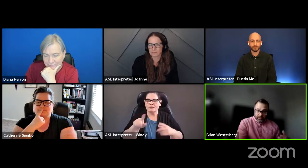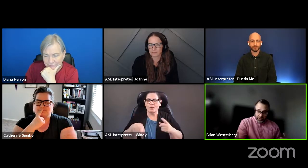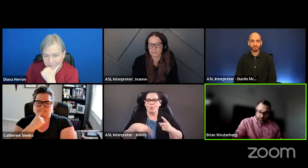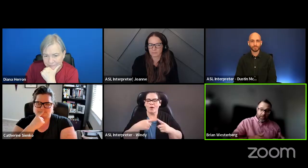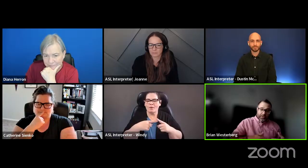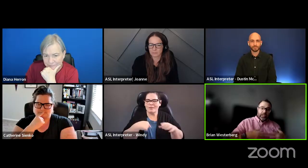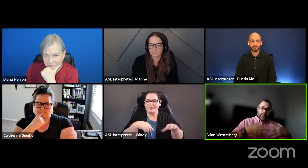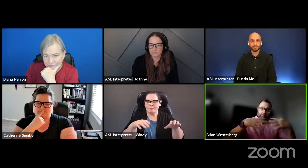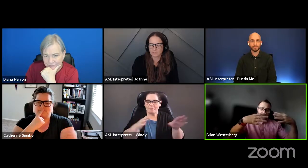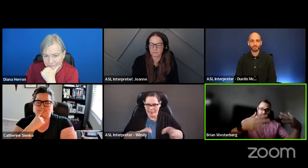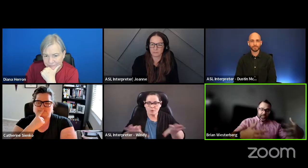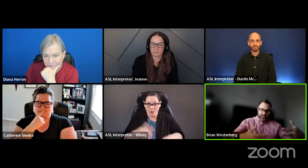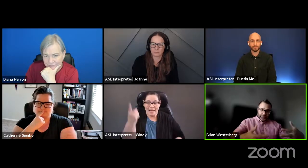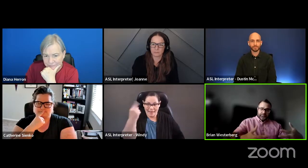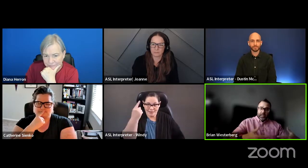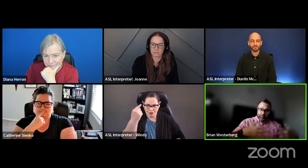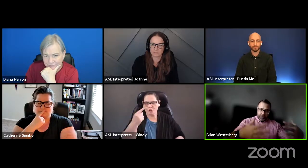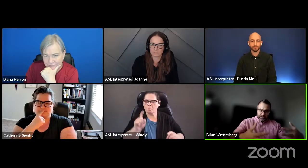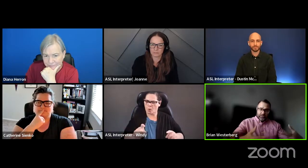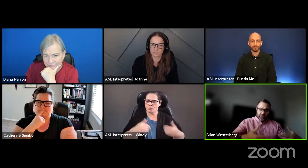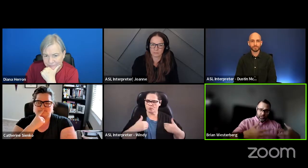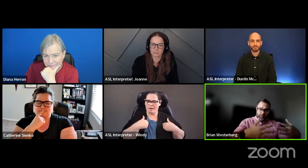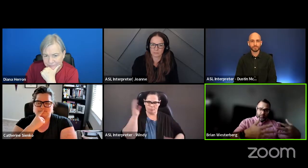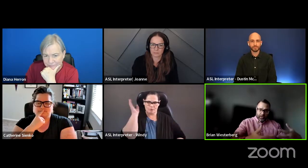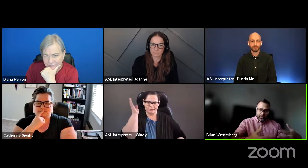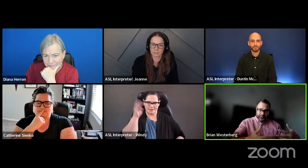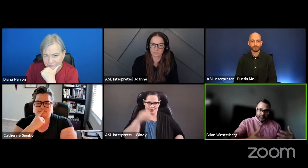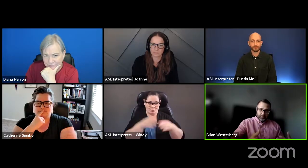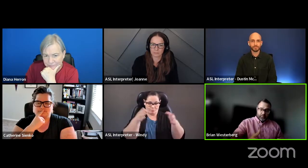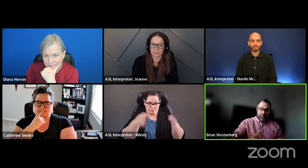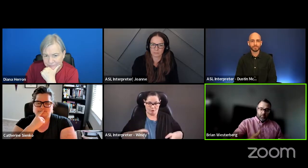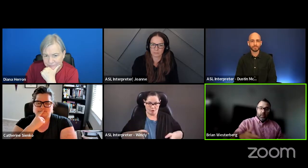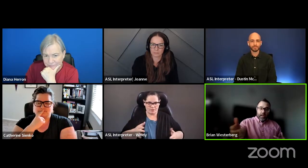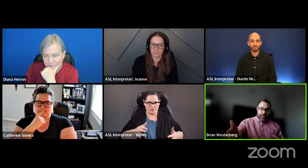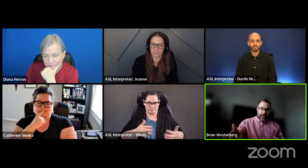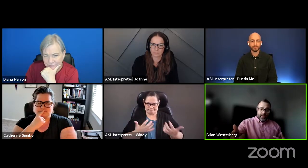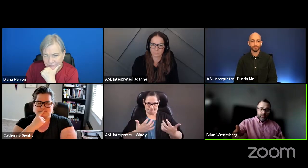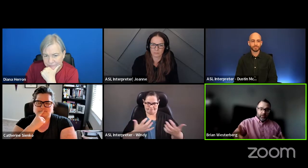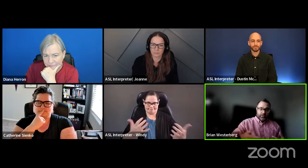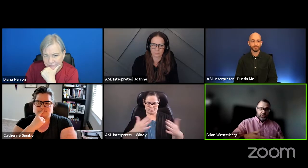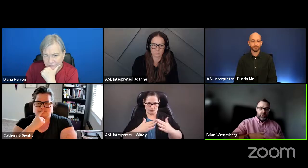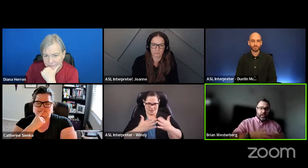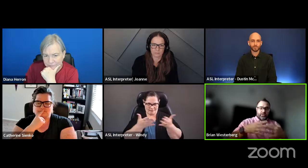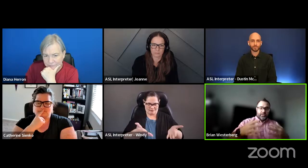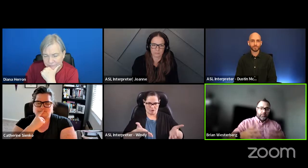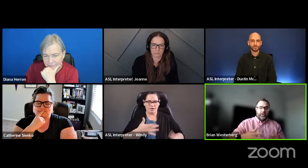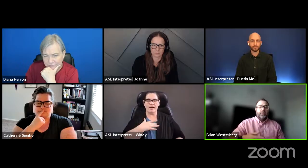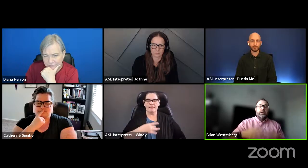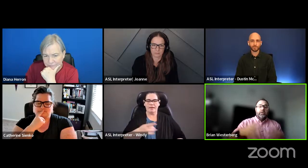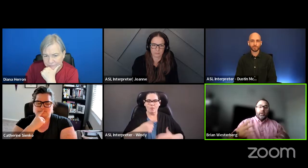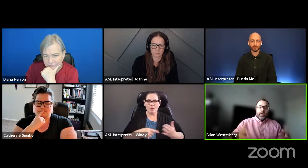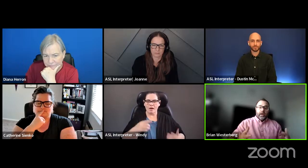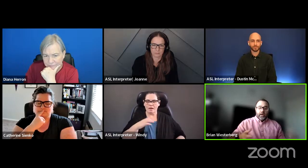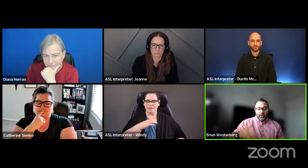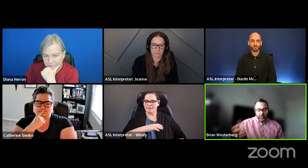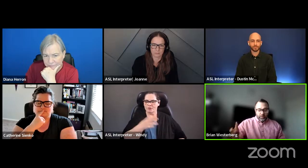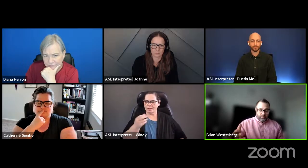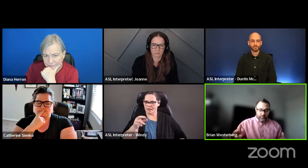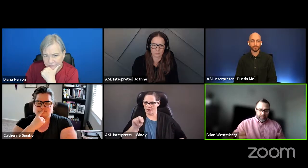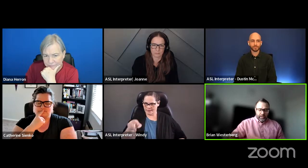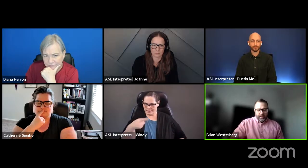last year. It was going to be a presentation in person to the community. And then I like what Commissioner Herron said about,